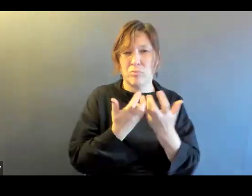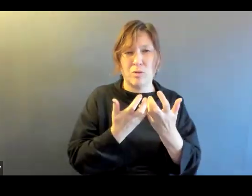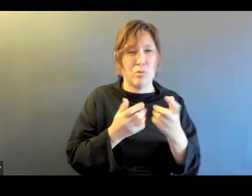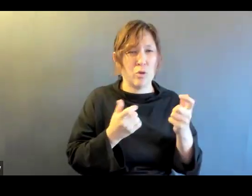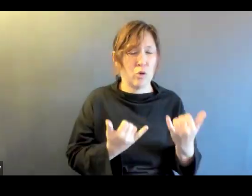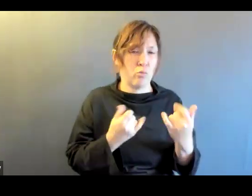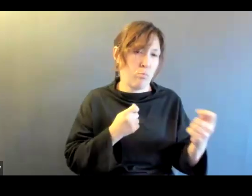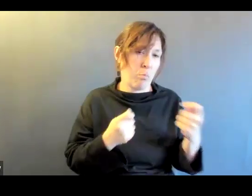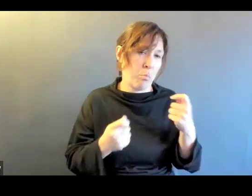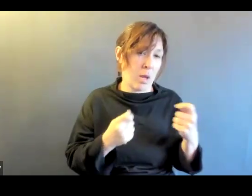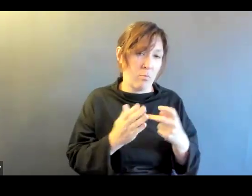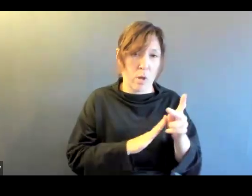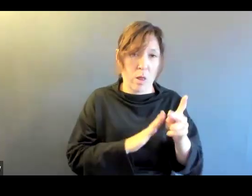policy.